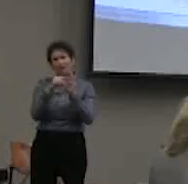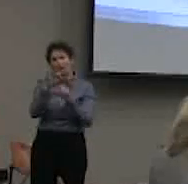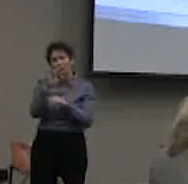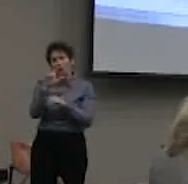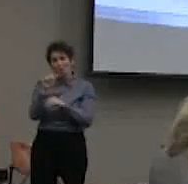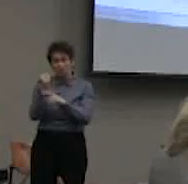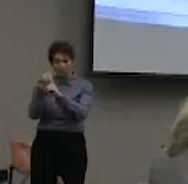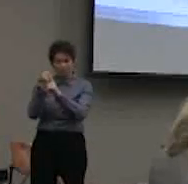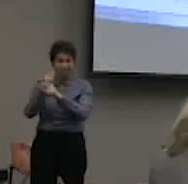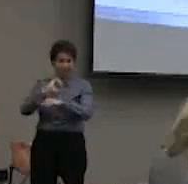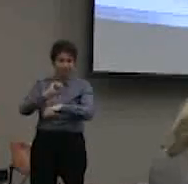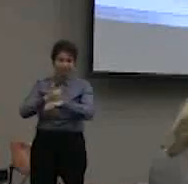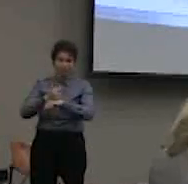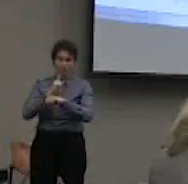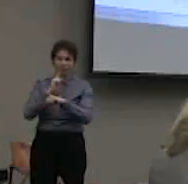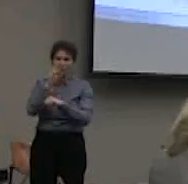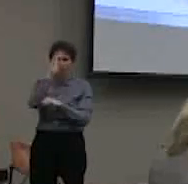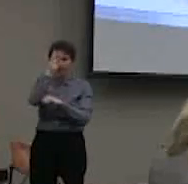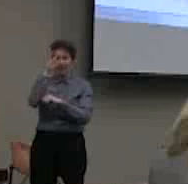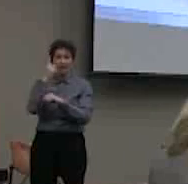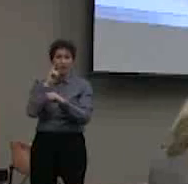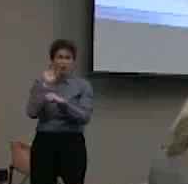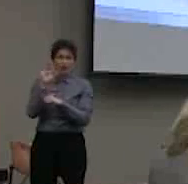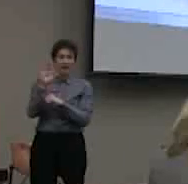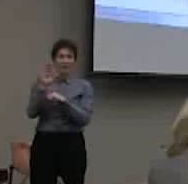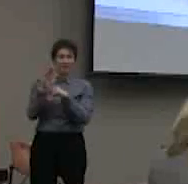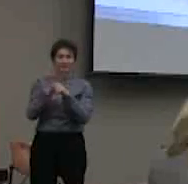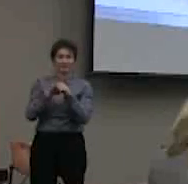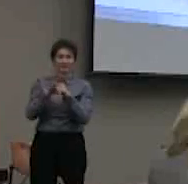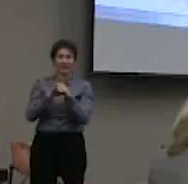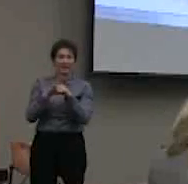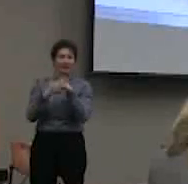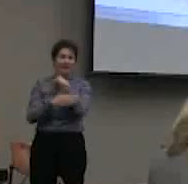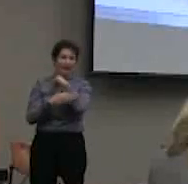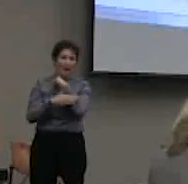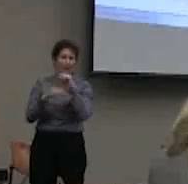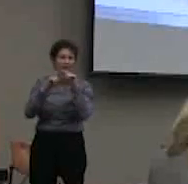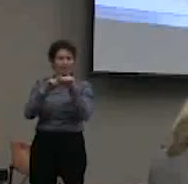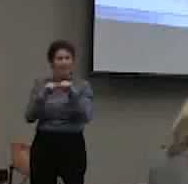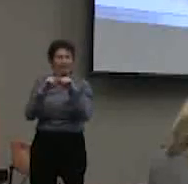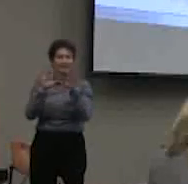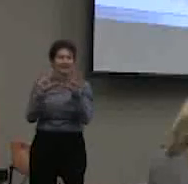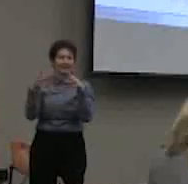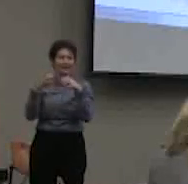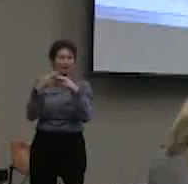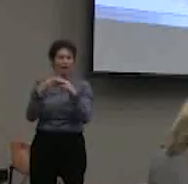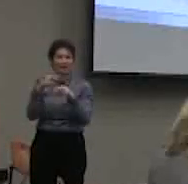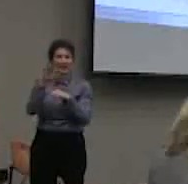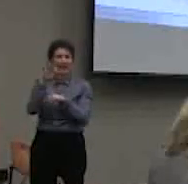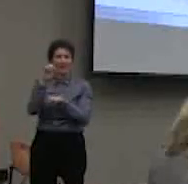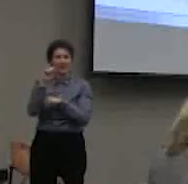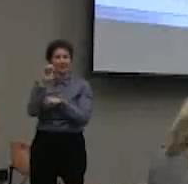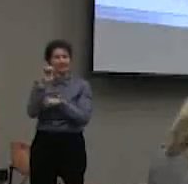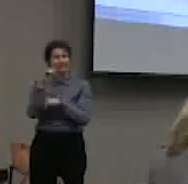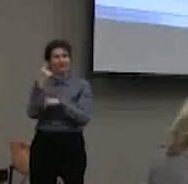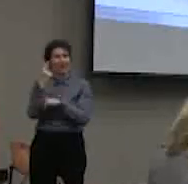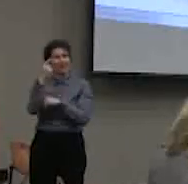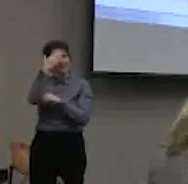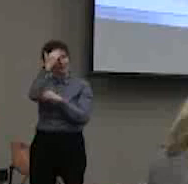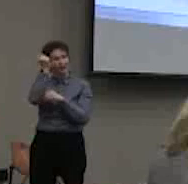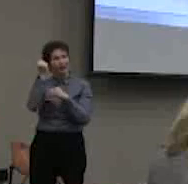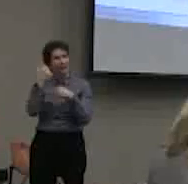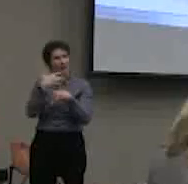have created these, for them, county-based entities. They call them FSCs. I always forget what that stands for.